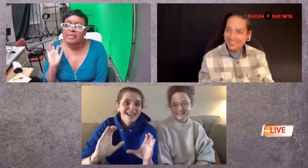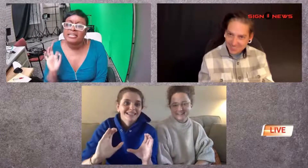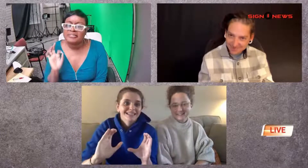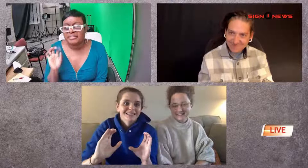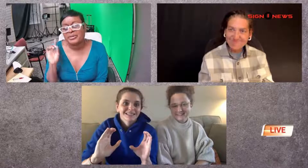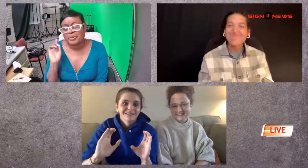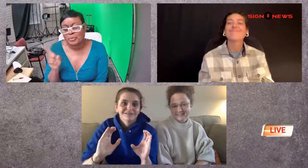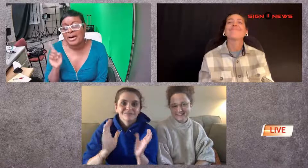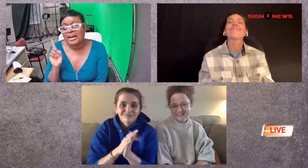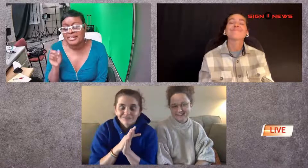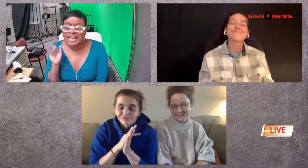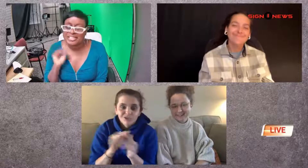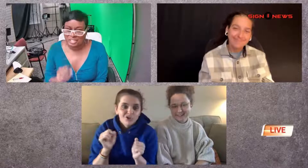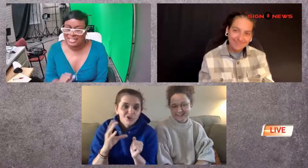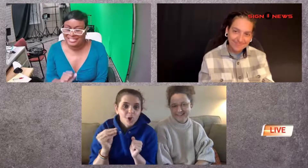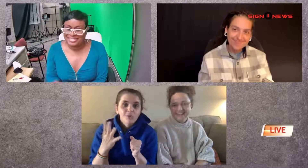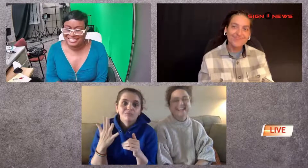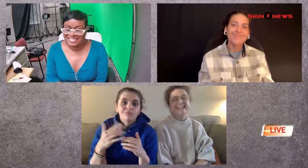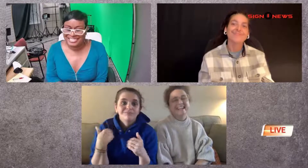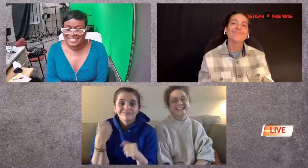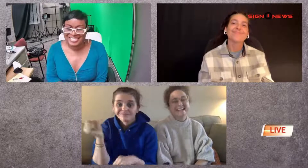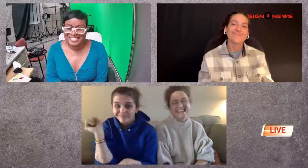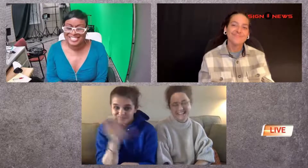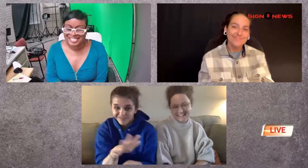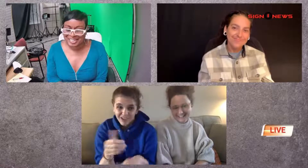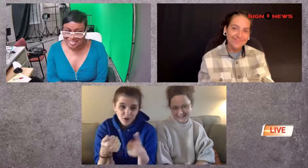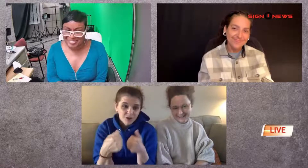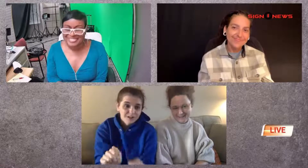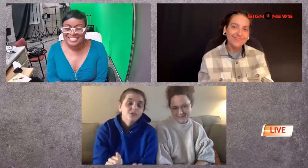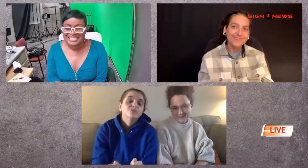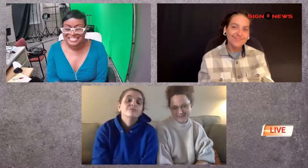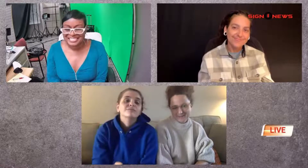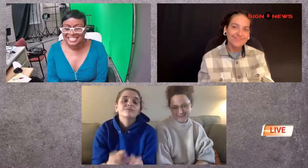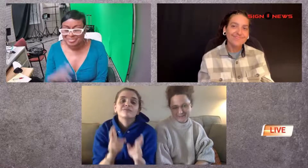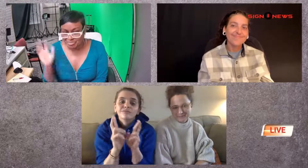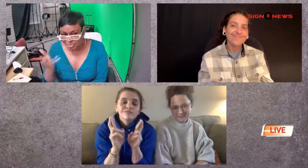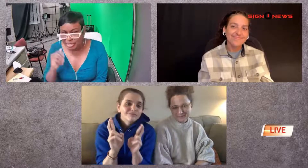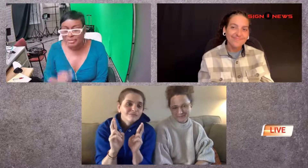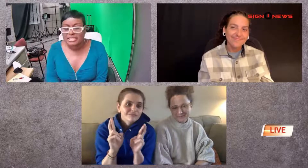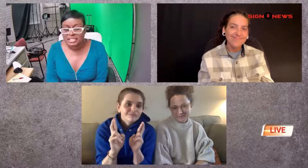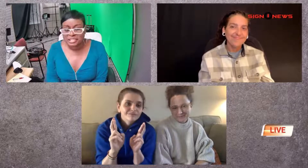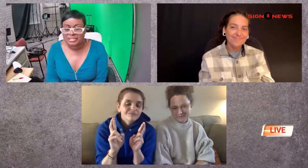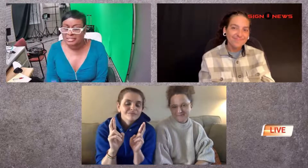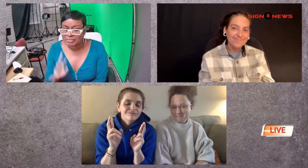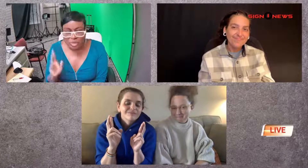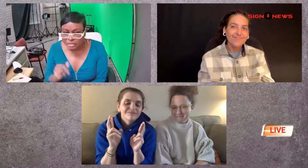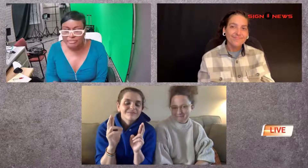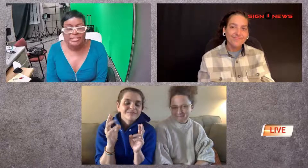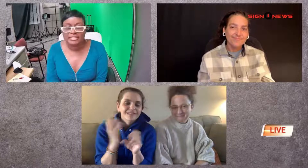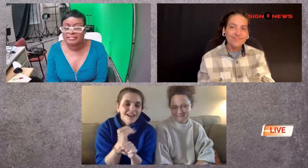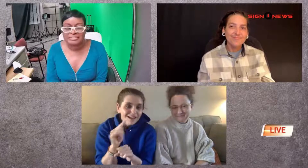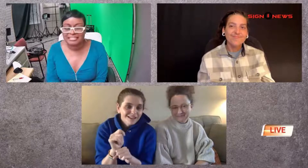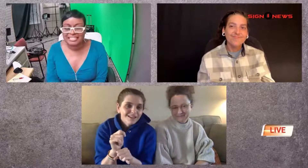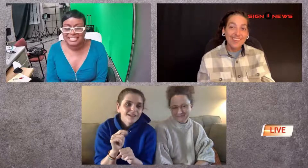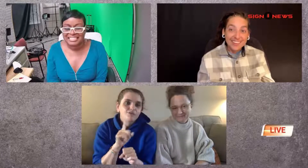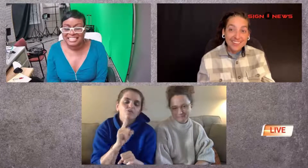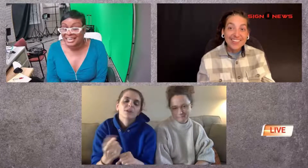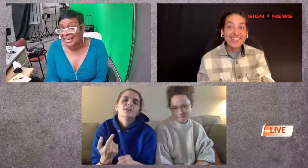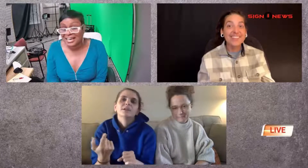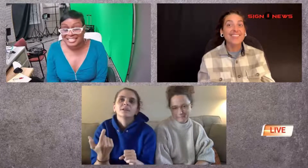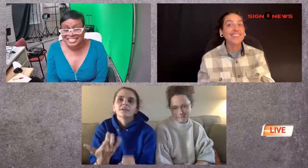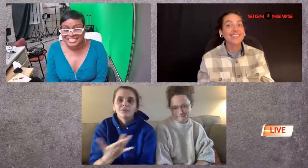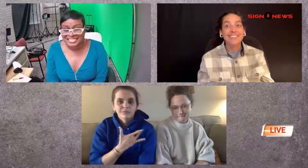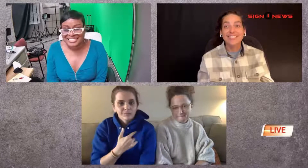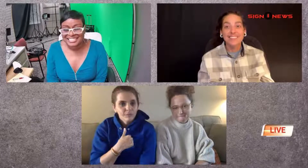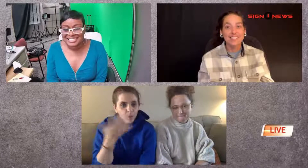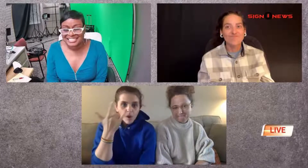I'm going to give theater one last chance. And so put in my audition, crossed my fingers, and I